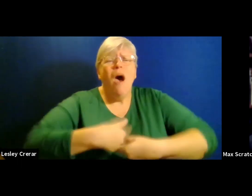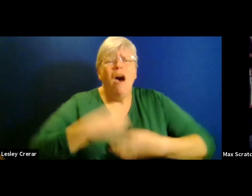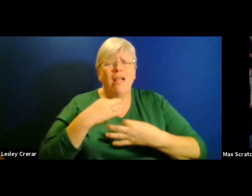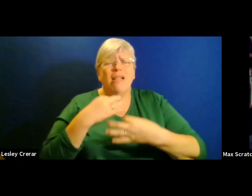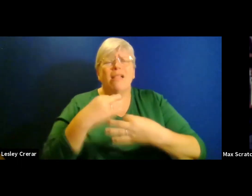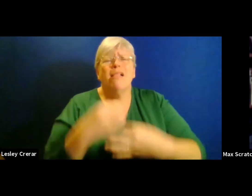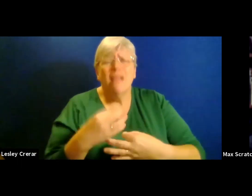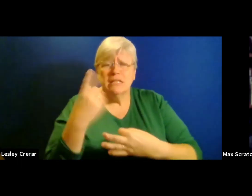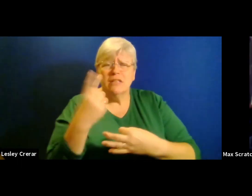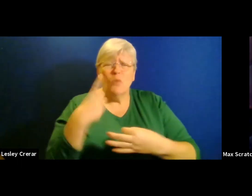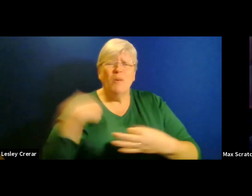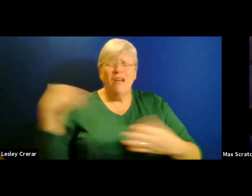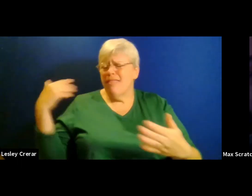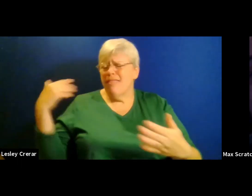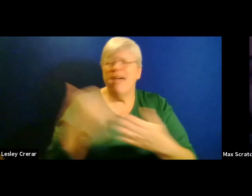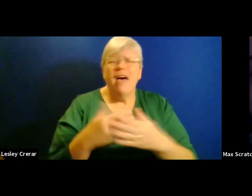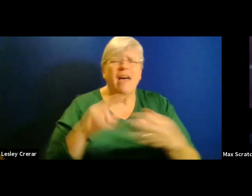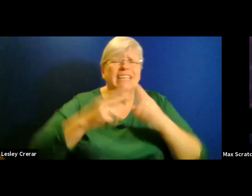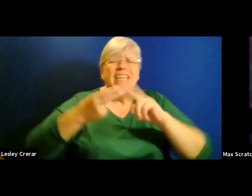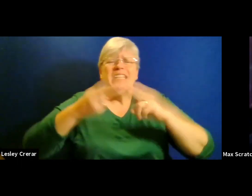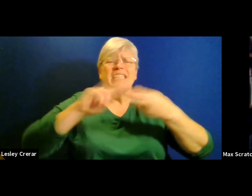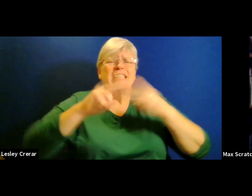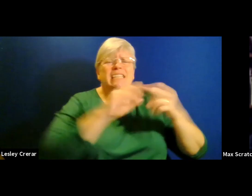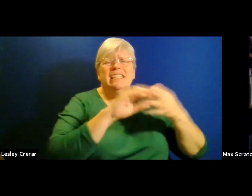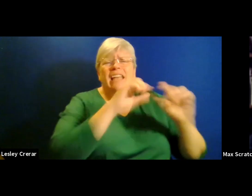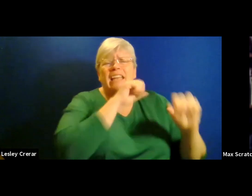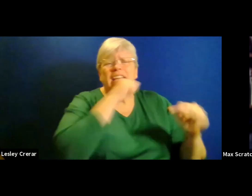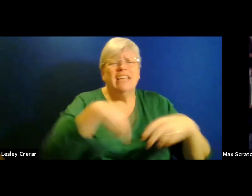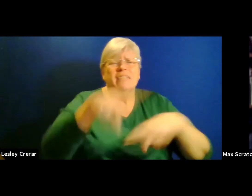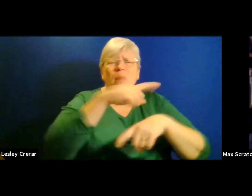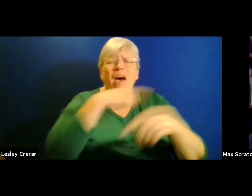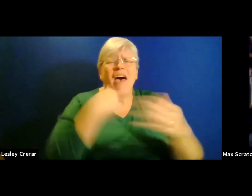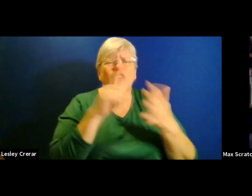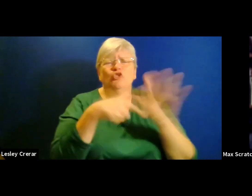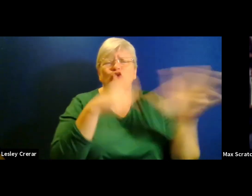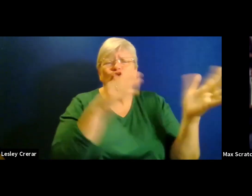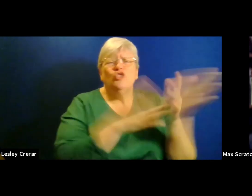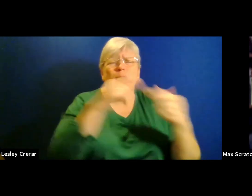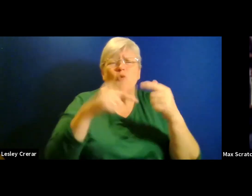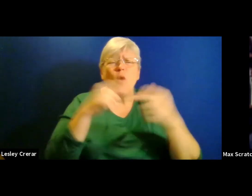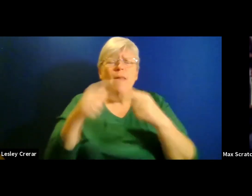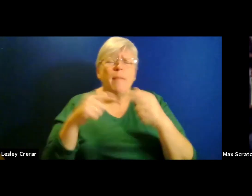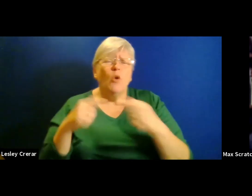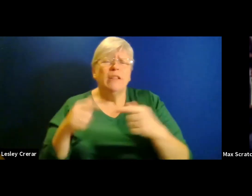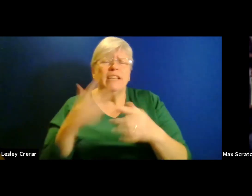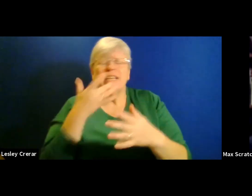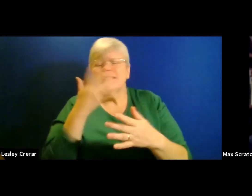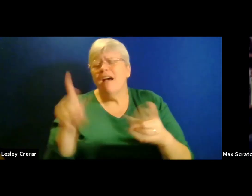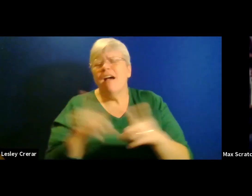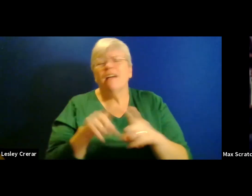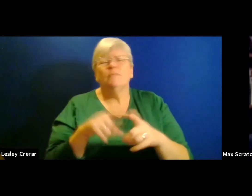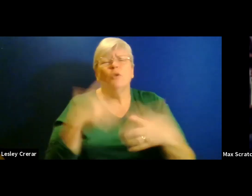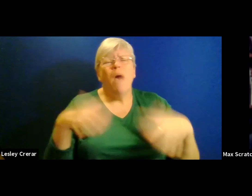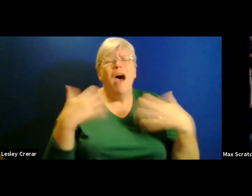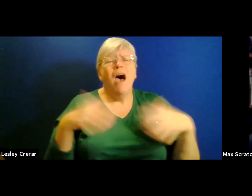her life. Her kisses are cherry pie, her caresses jam roly-poly and curd, comes like a sherbet fountain on the teacher's